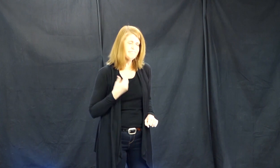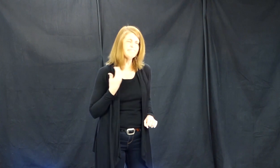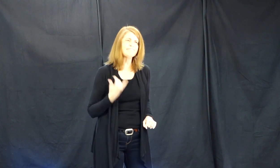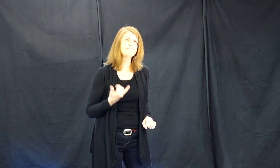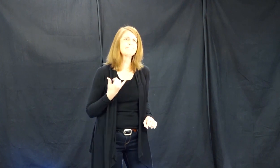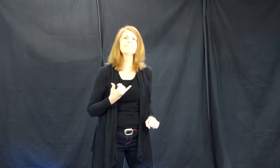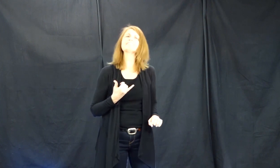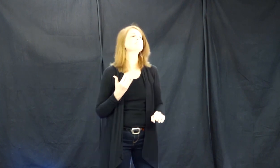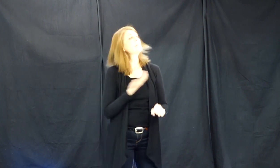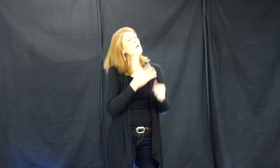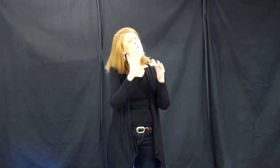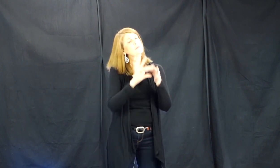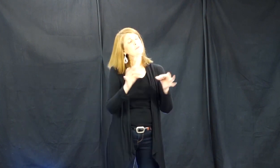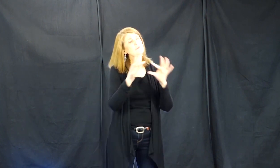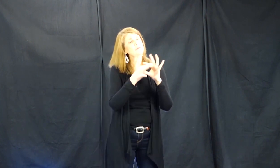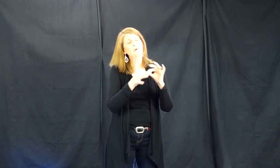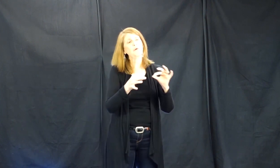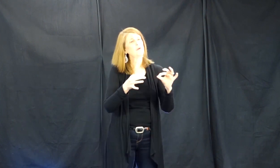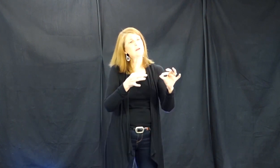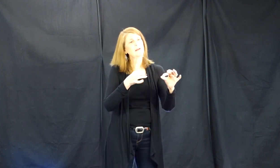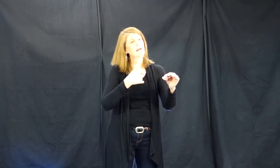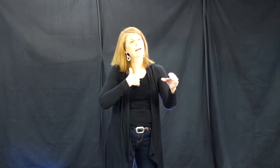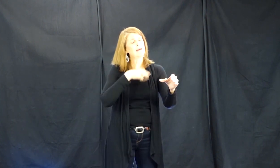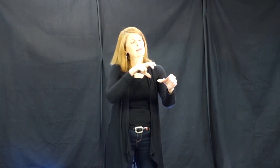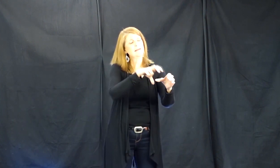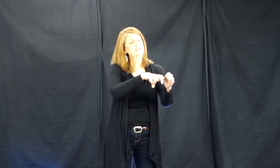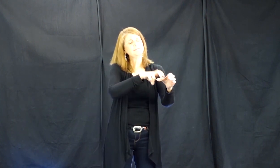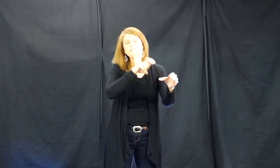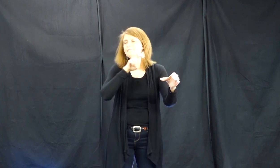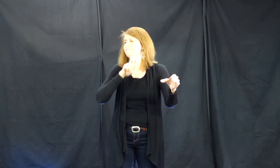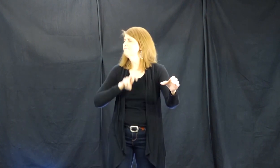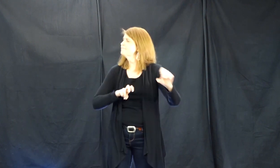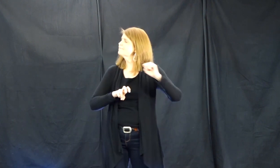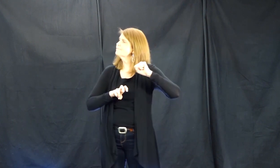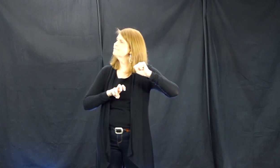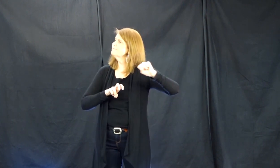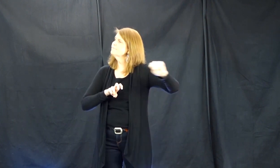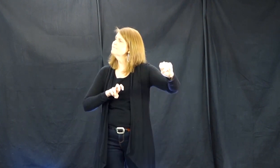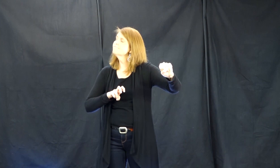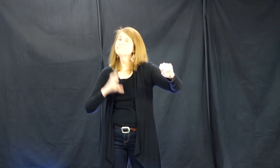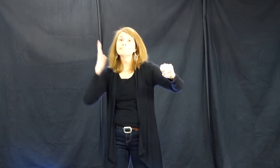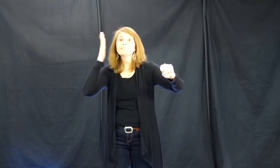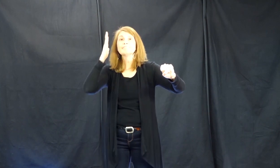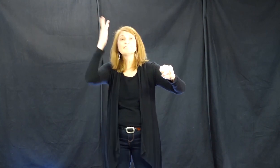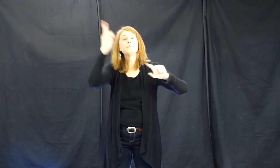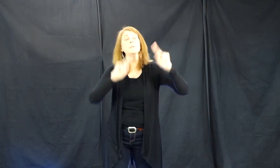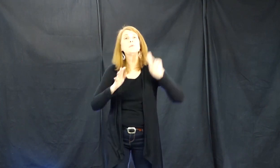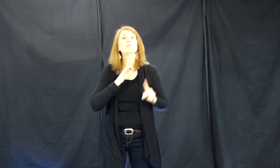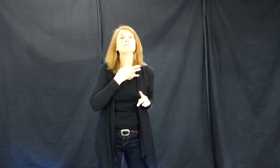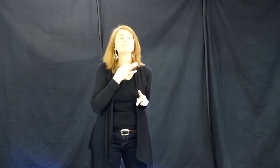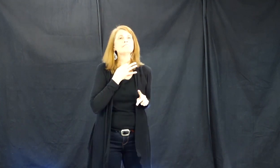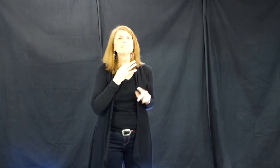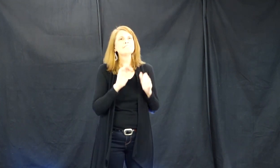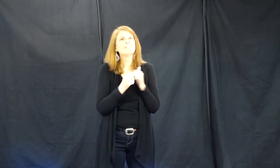I'm erasing myself from the narrative. Let future historians wonder